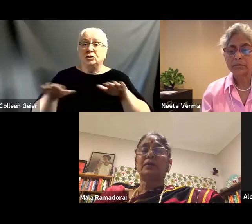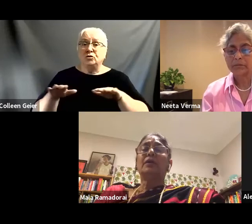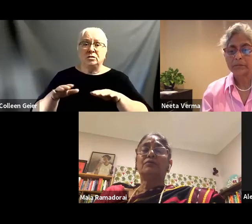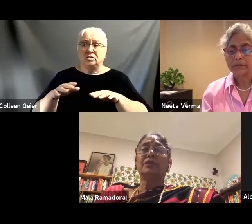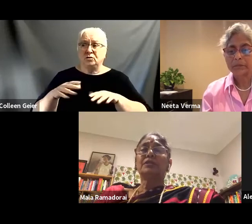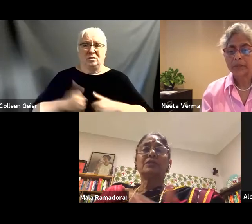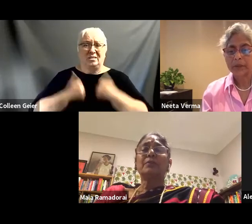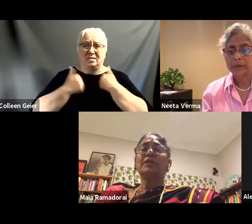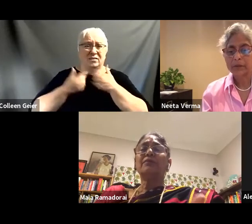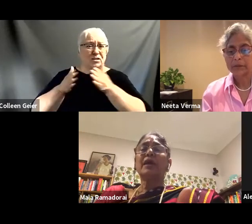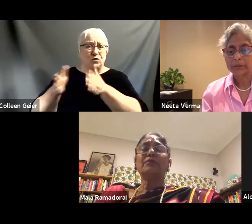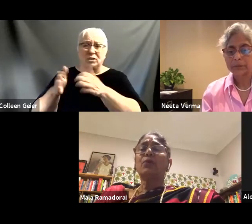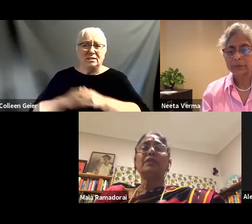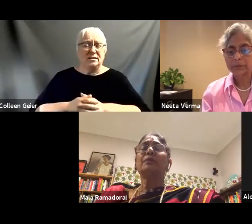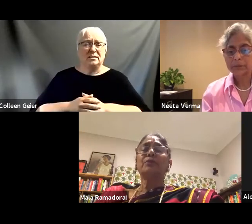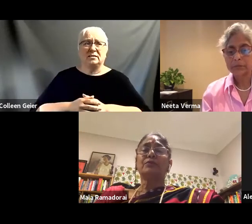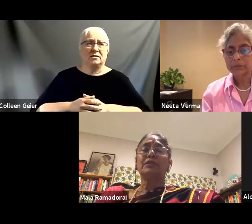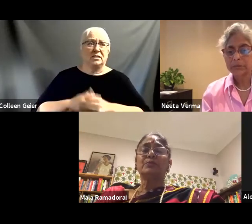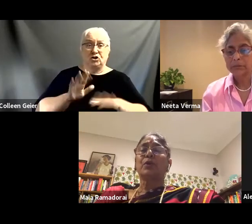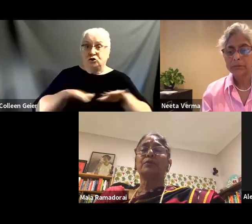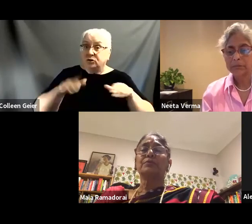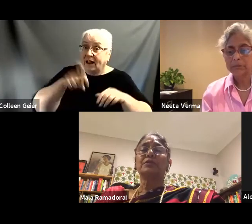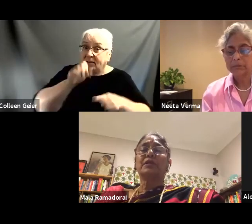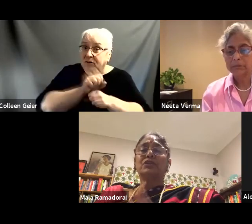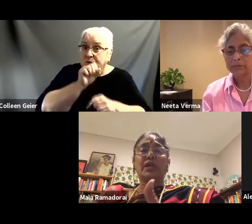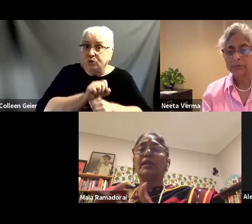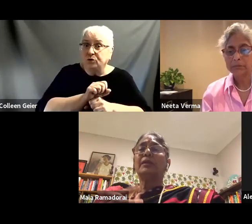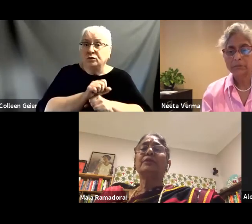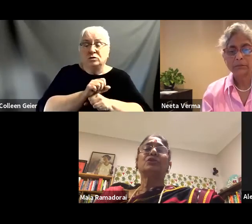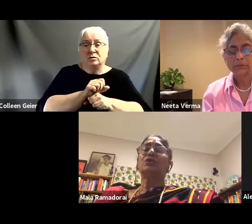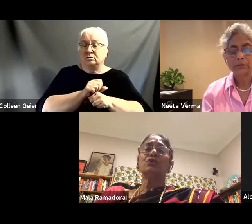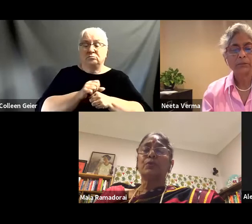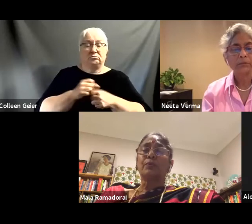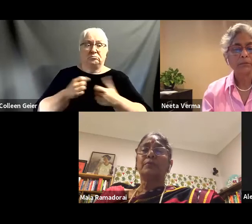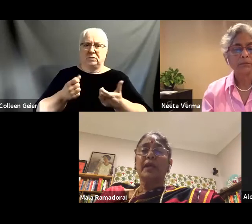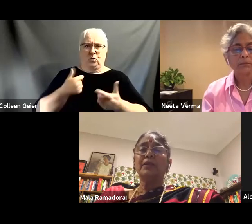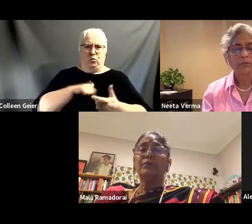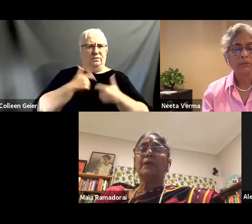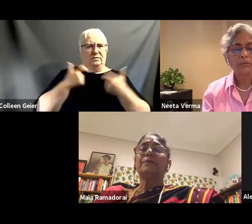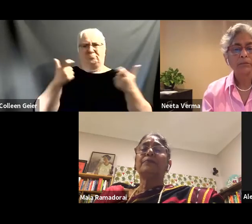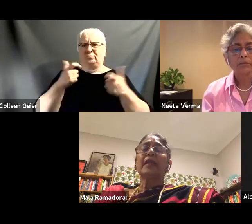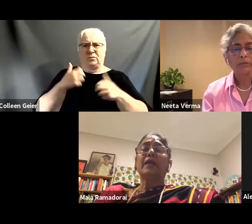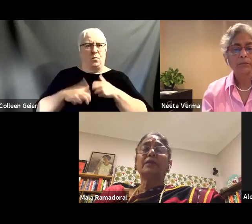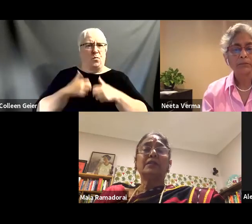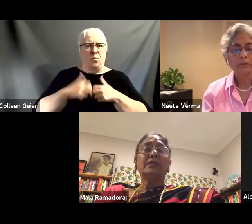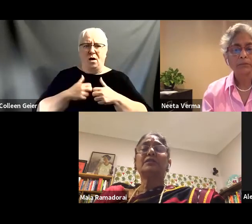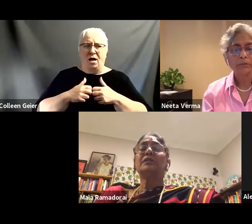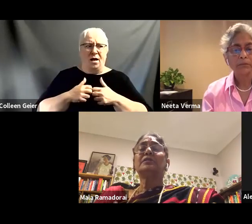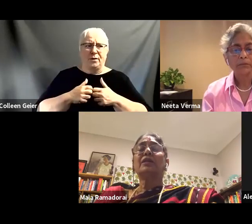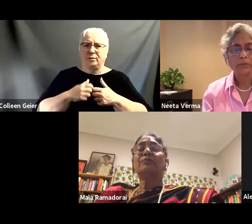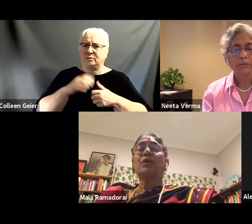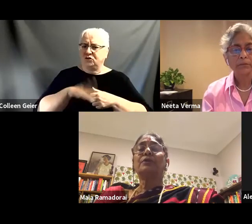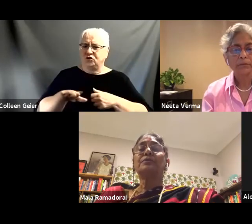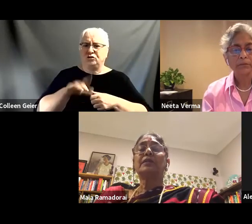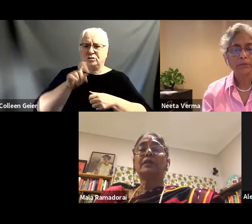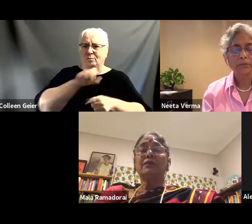work, for instance. I mean, there we have quite a number of these problems. Child labor is a huge problem anyway. And these